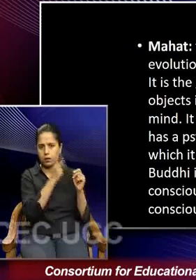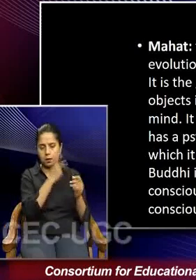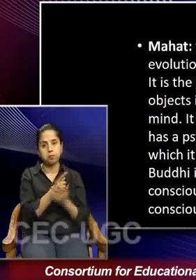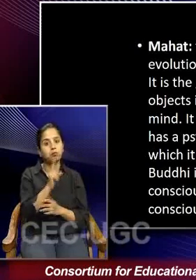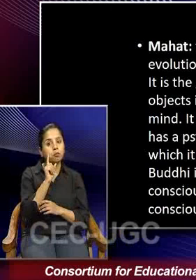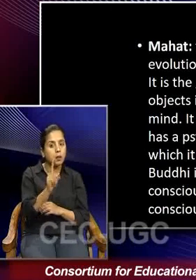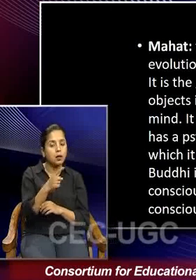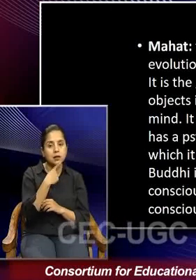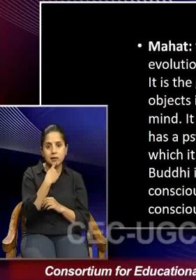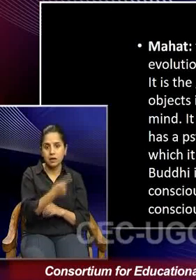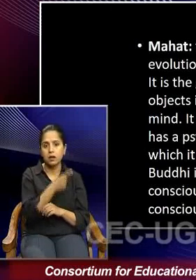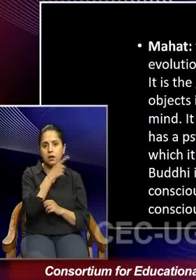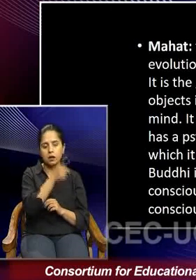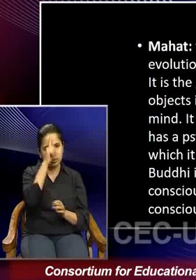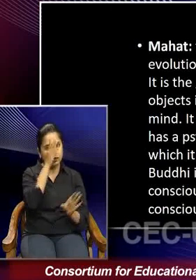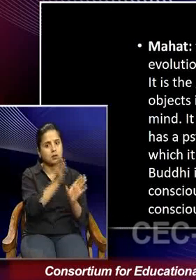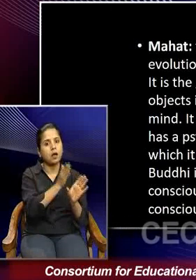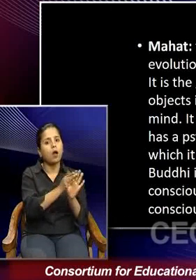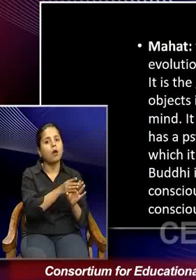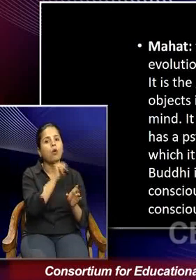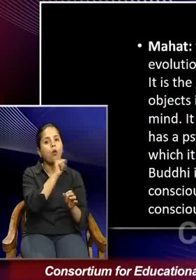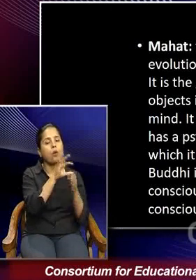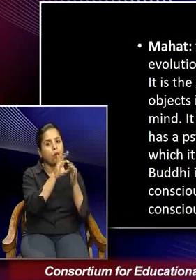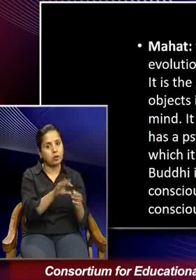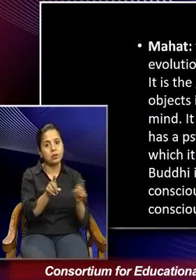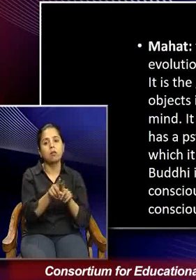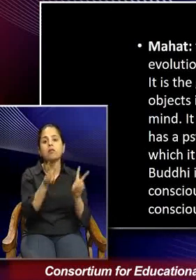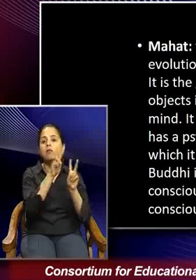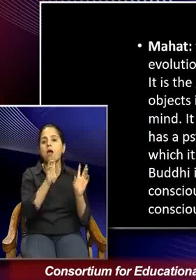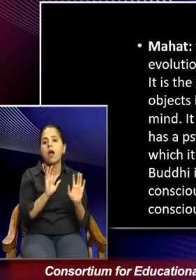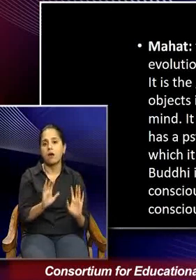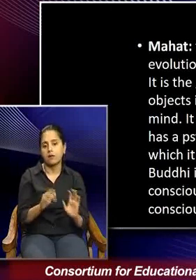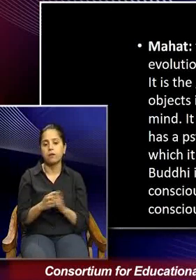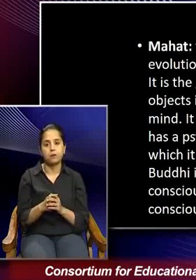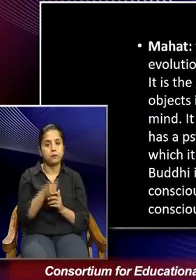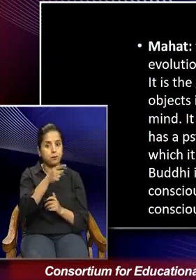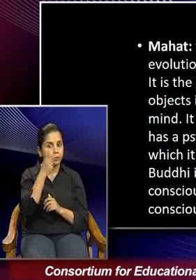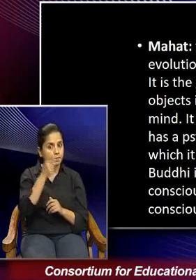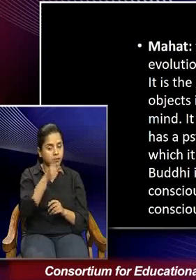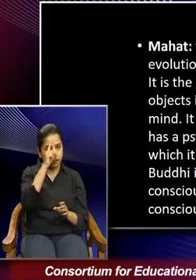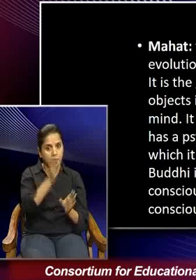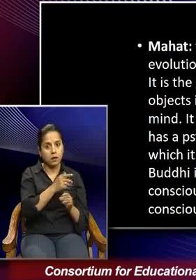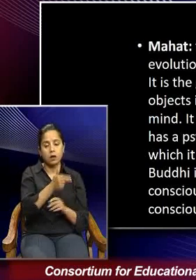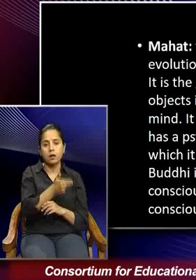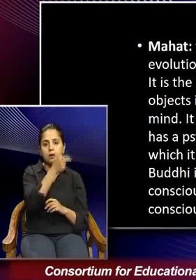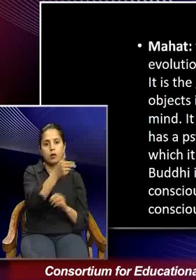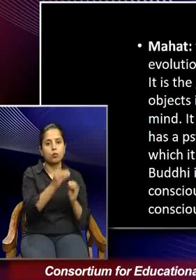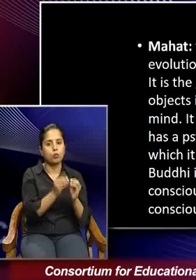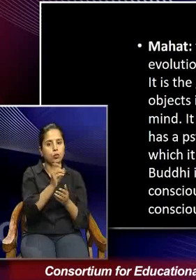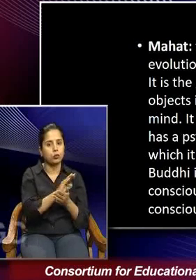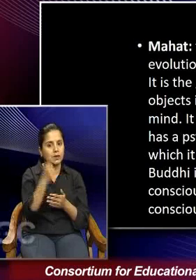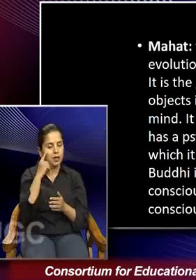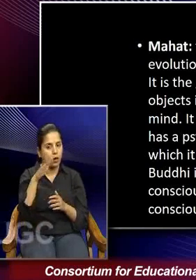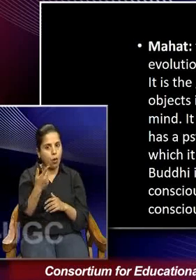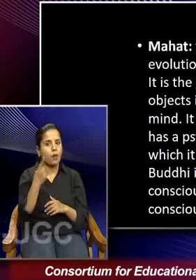but it is a psychological aspect also, in which it is called Buddhi or